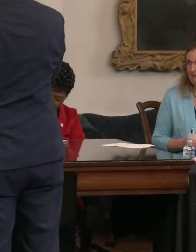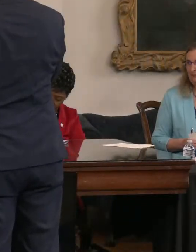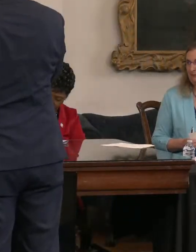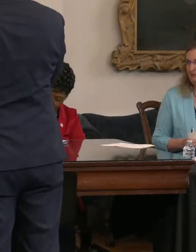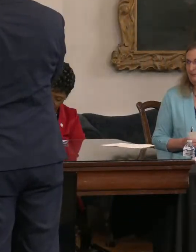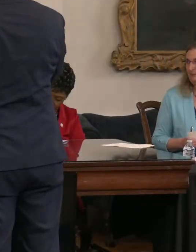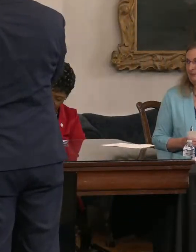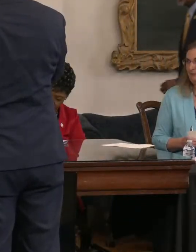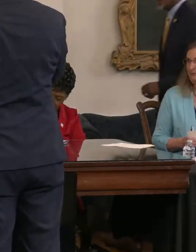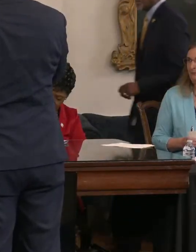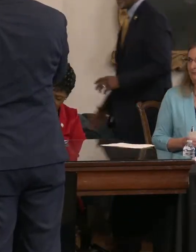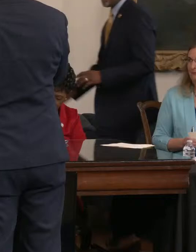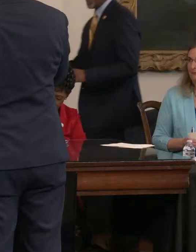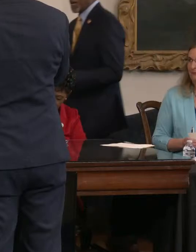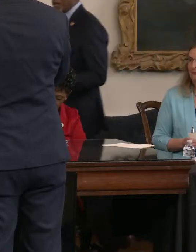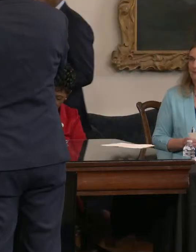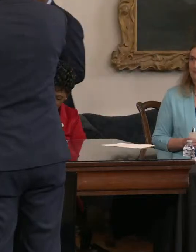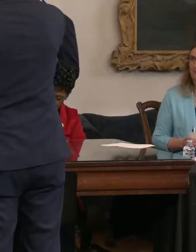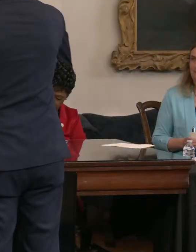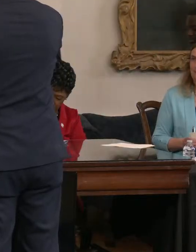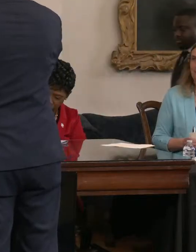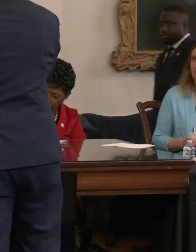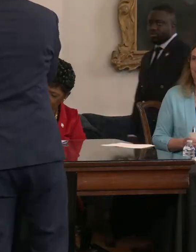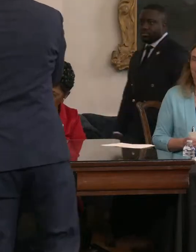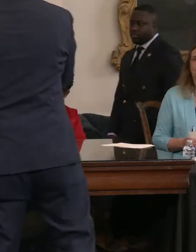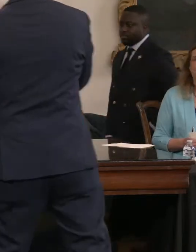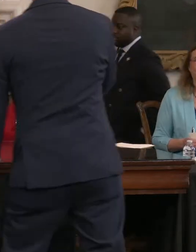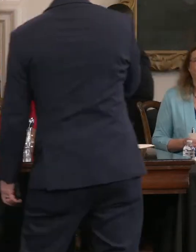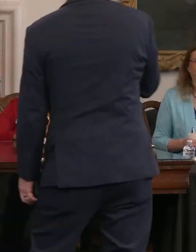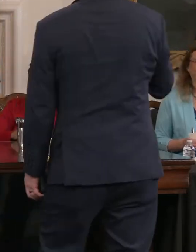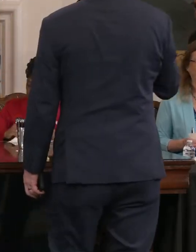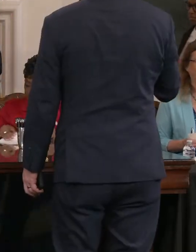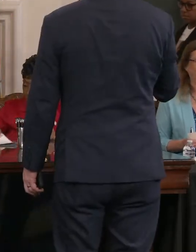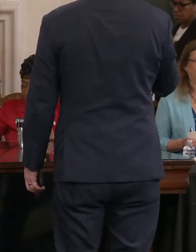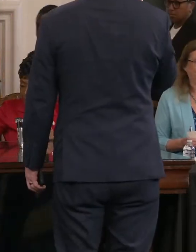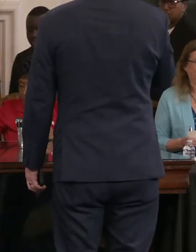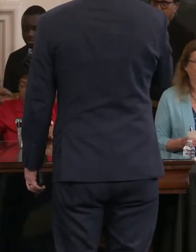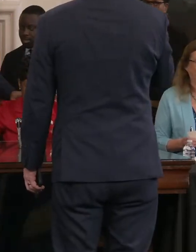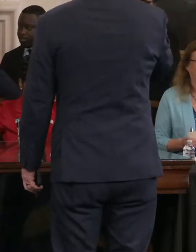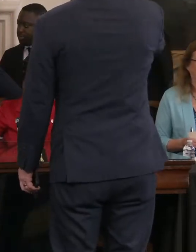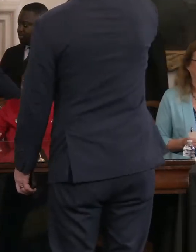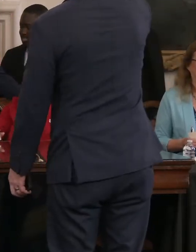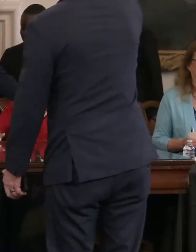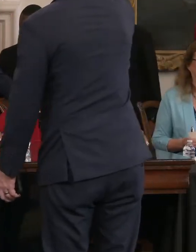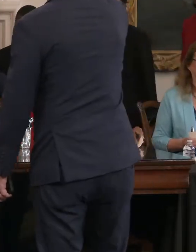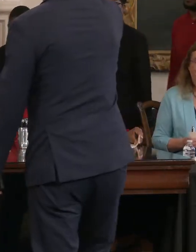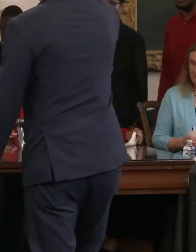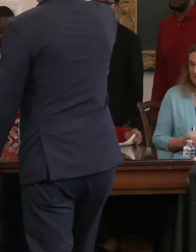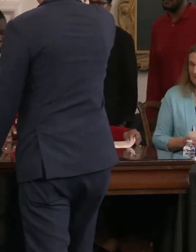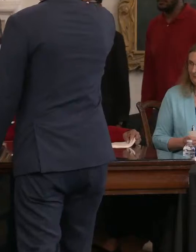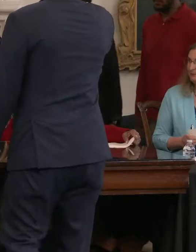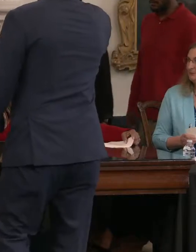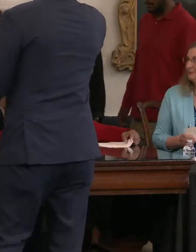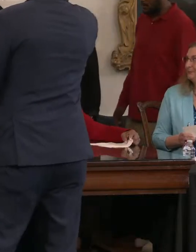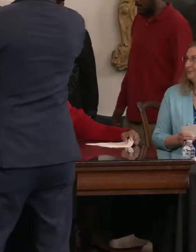bill in. Sure you are. You're not Right there in the blue. sponsors, Lovely lady. She gave me this haircut.